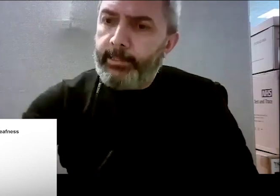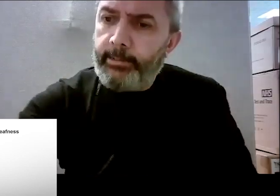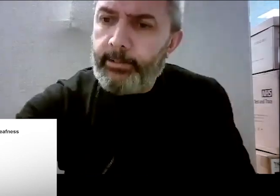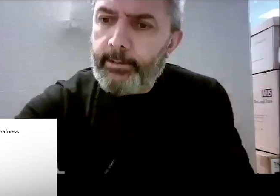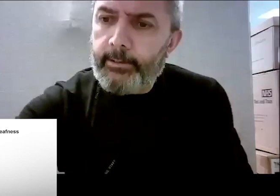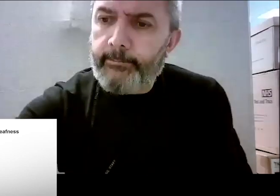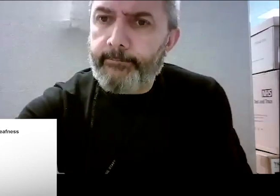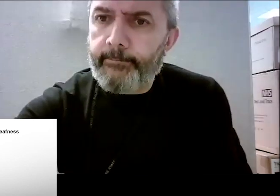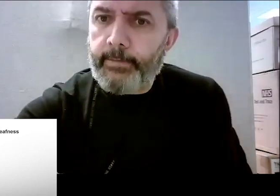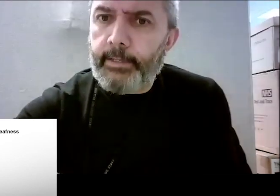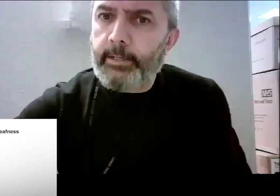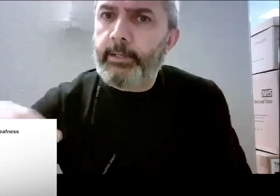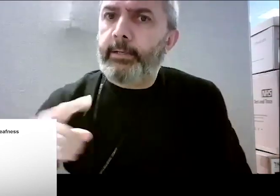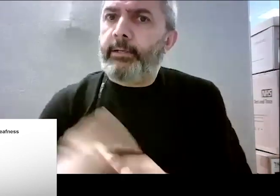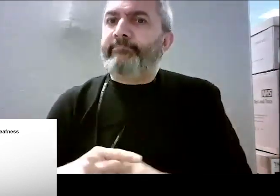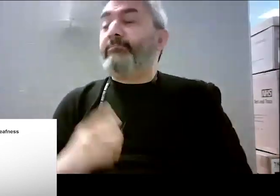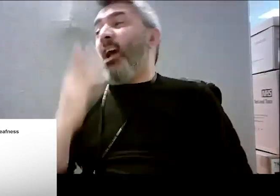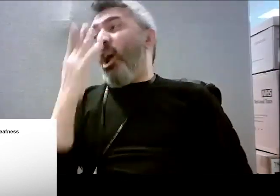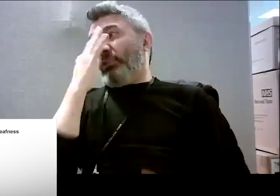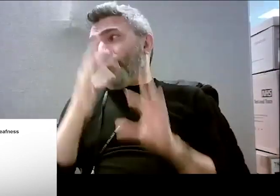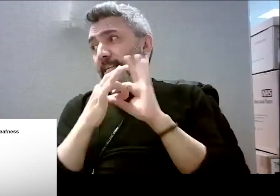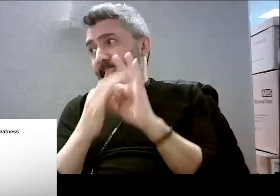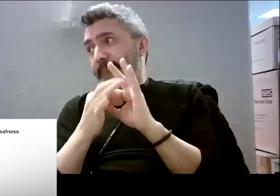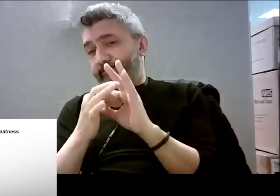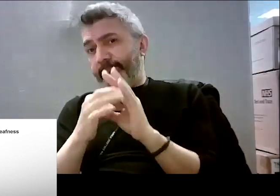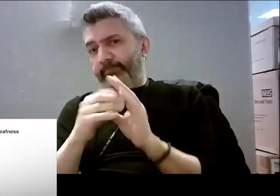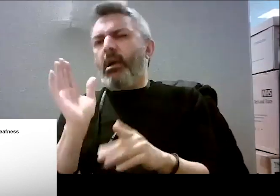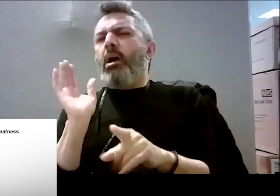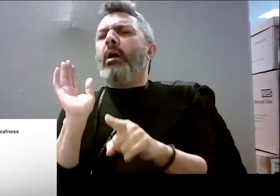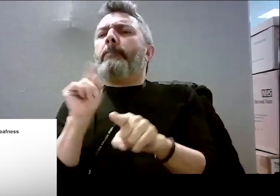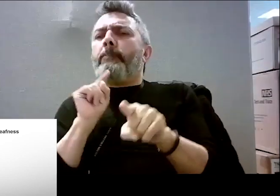that cause deafness. The main one is age.